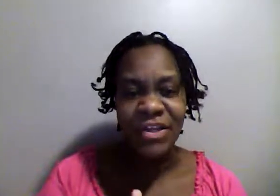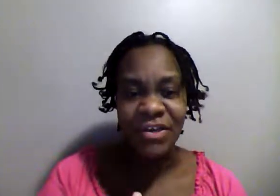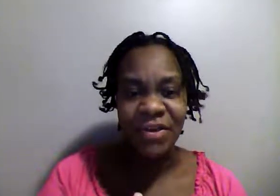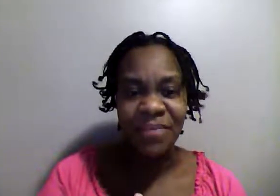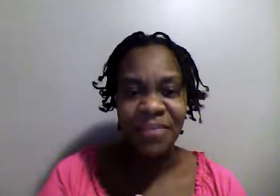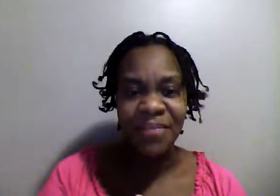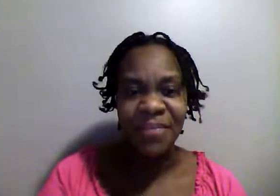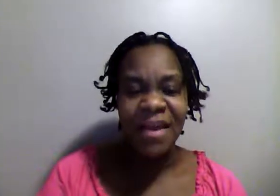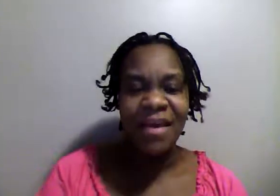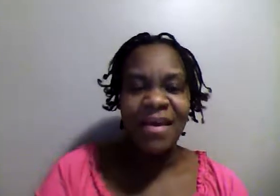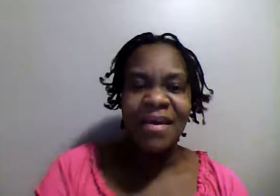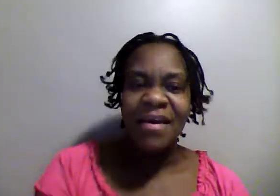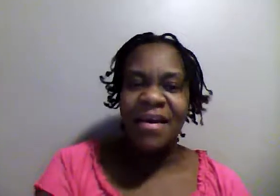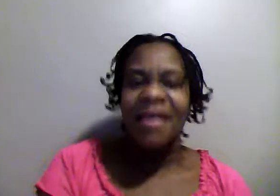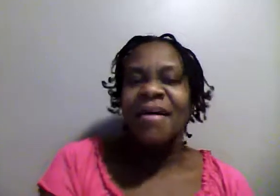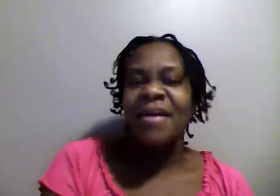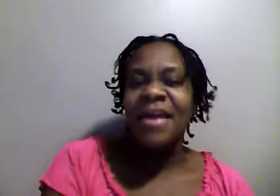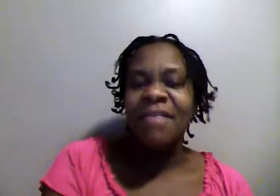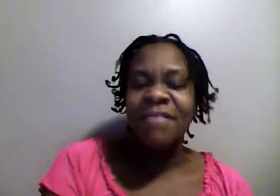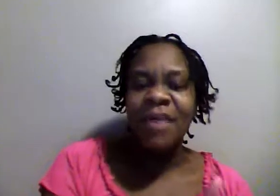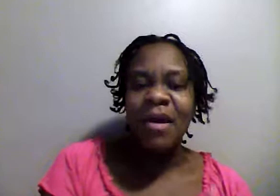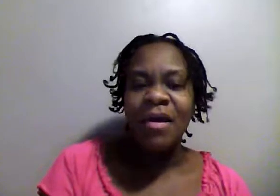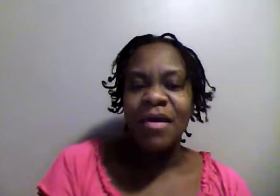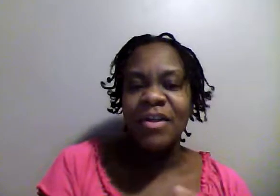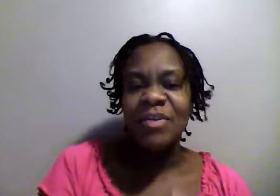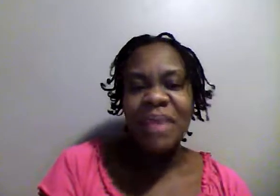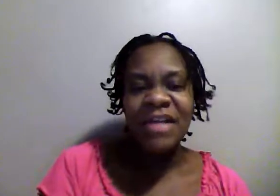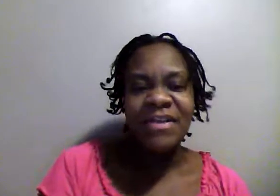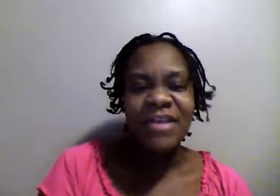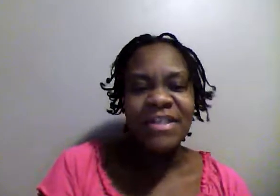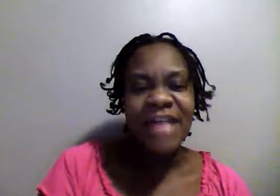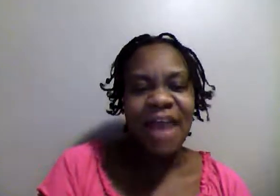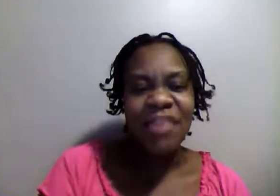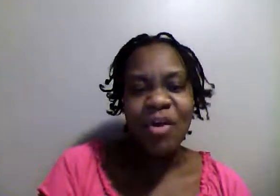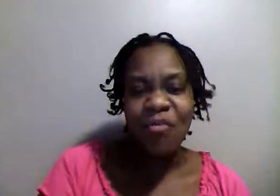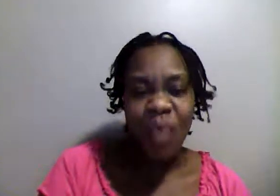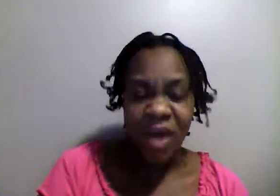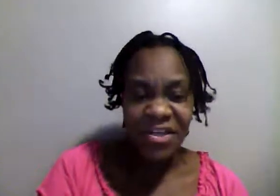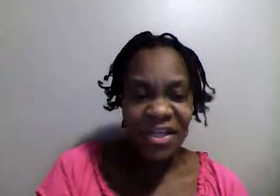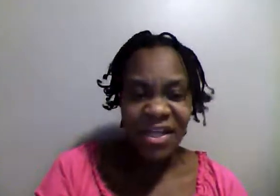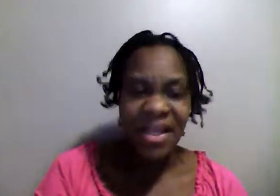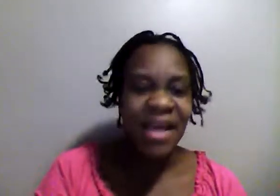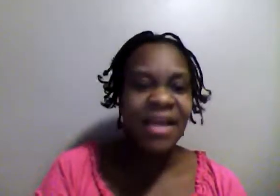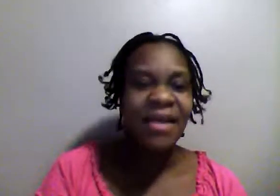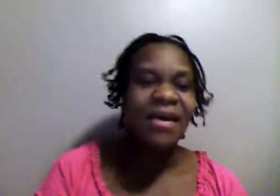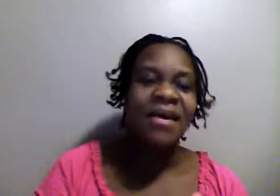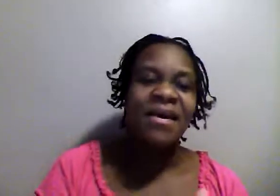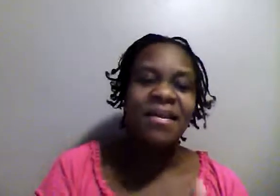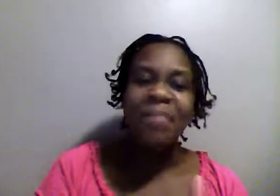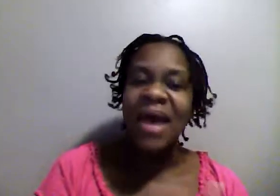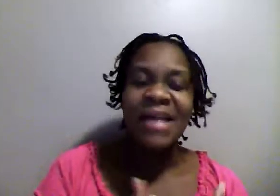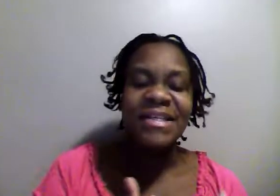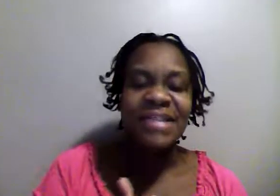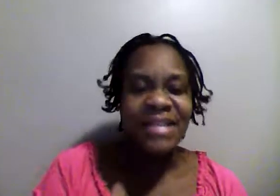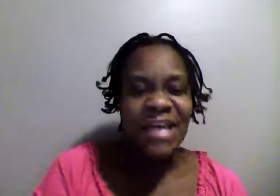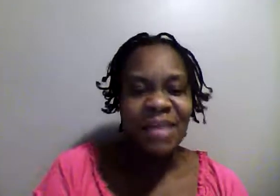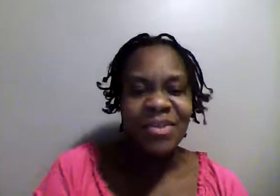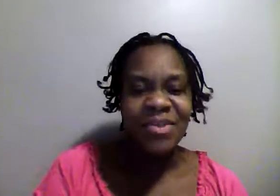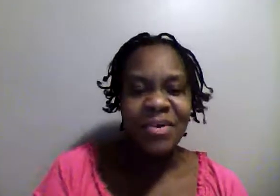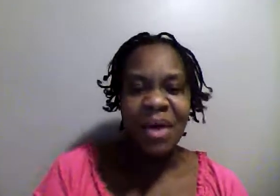water. If your tomato doesn't have enough water, then the plant is not able to absorb